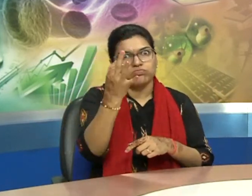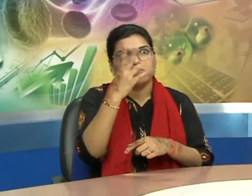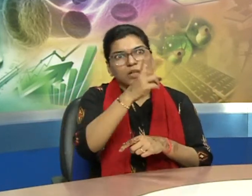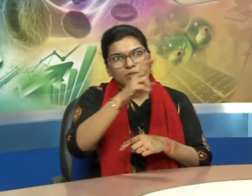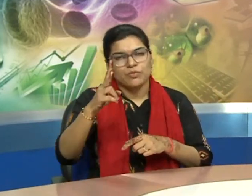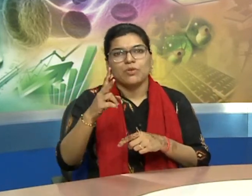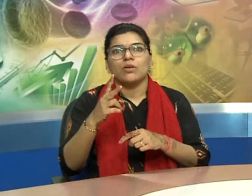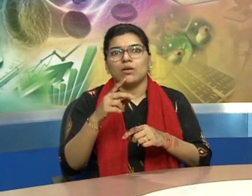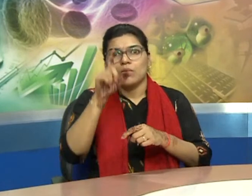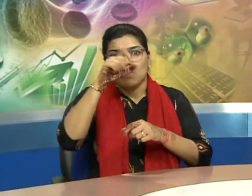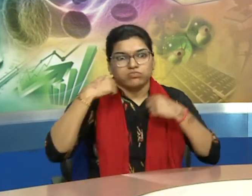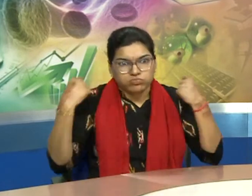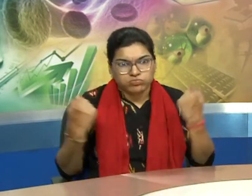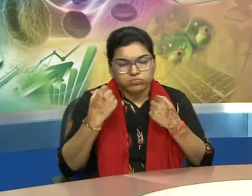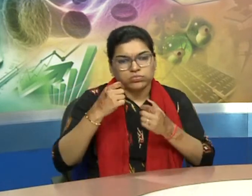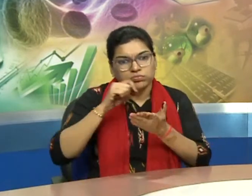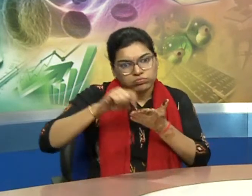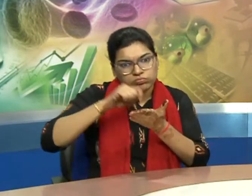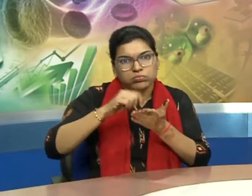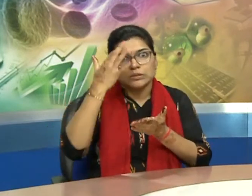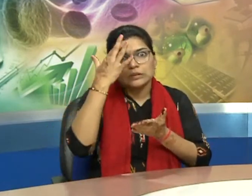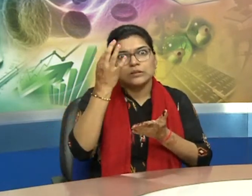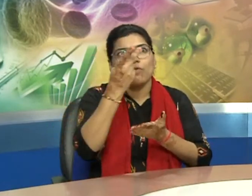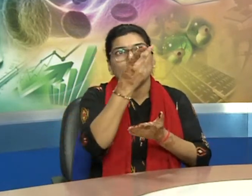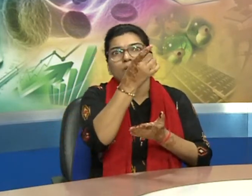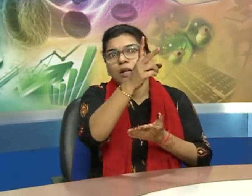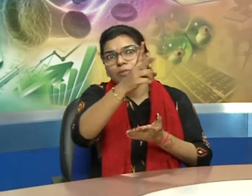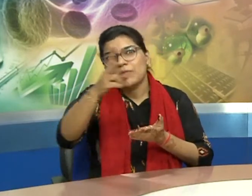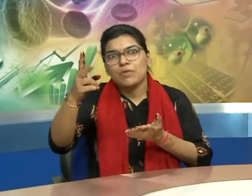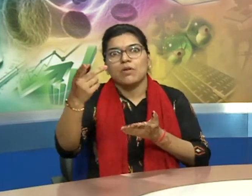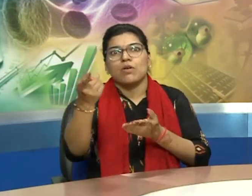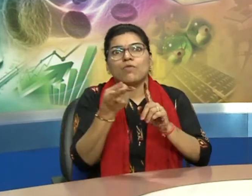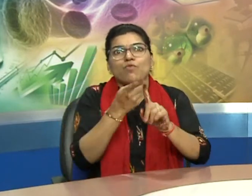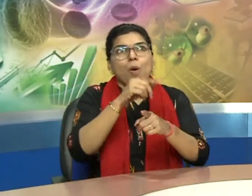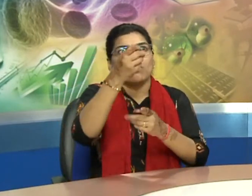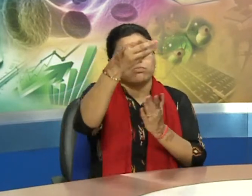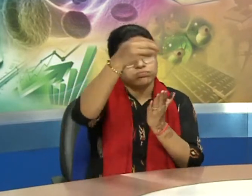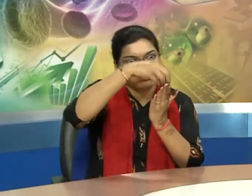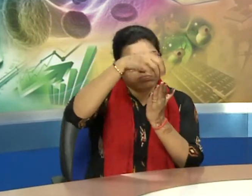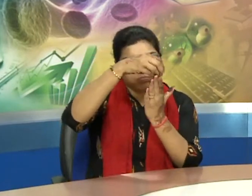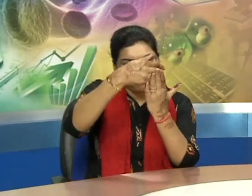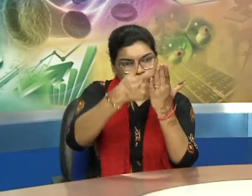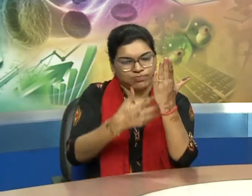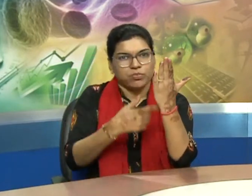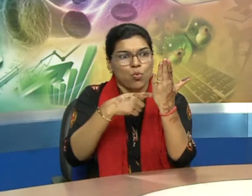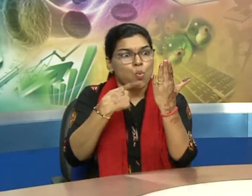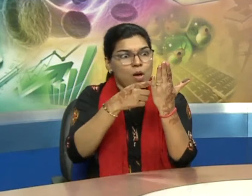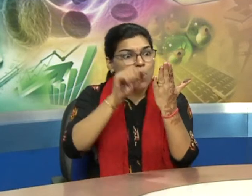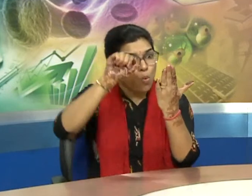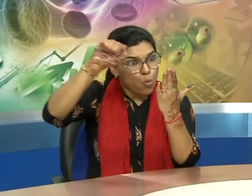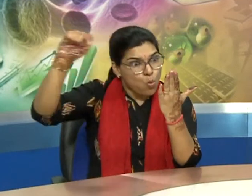book when the book is not completed. when you start reading a book, there